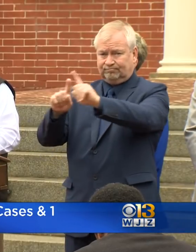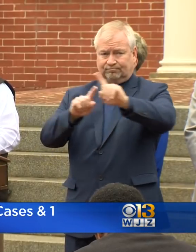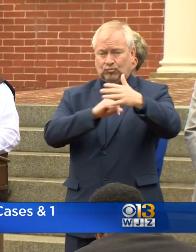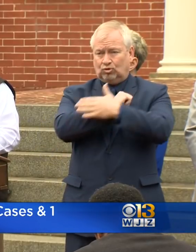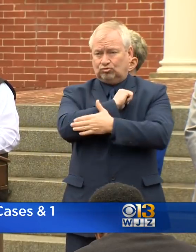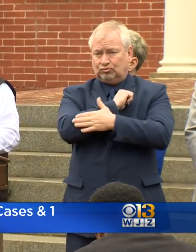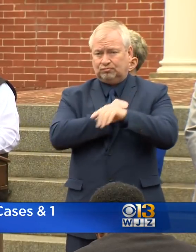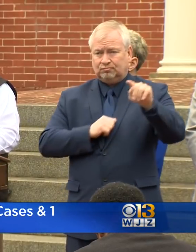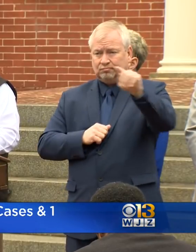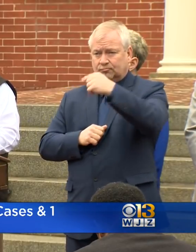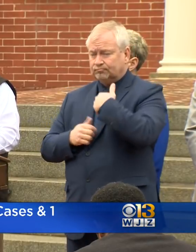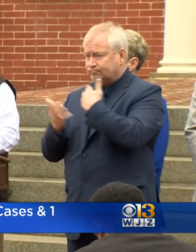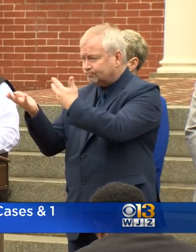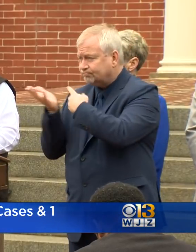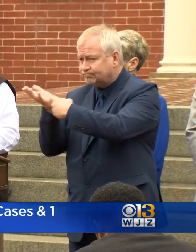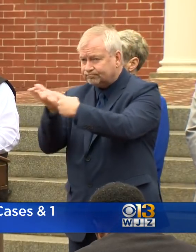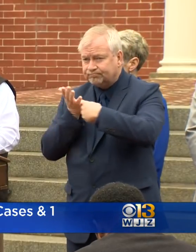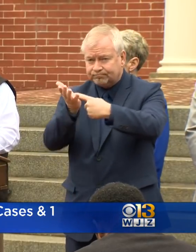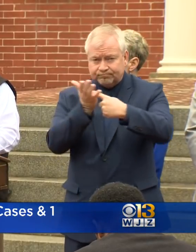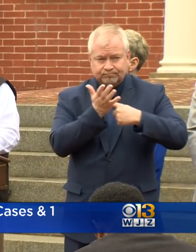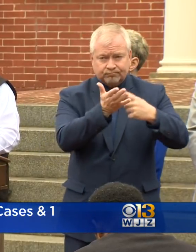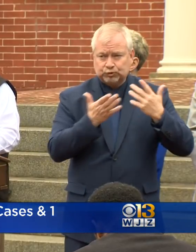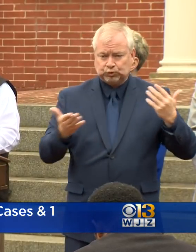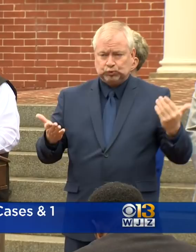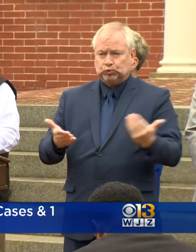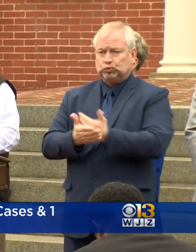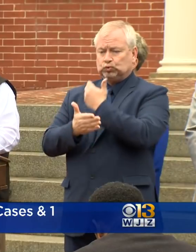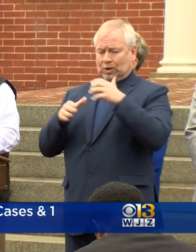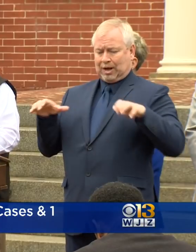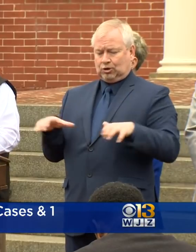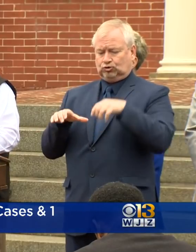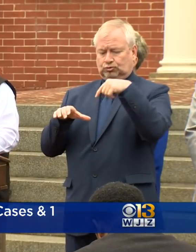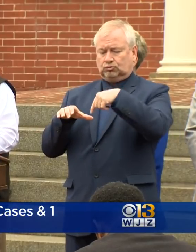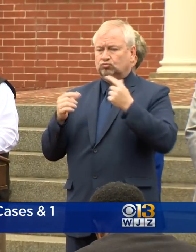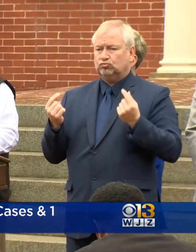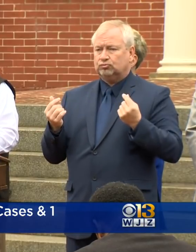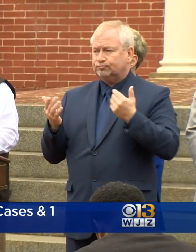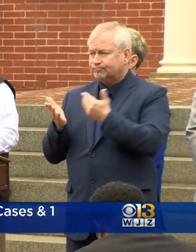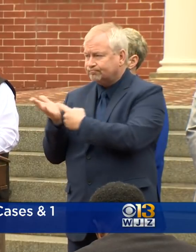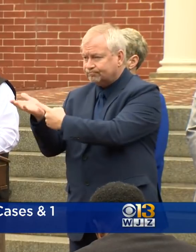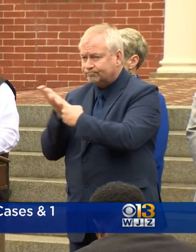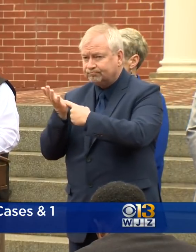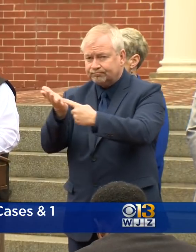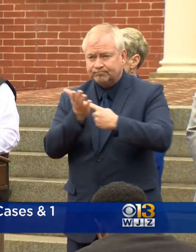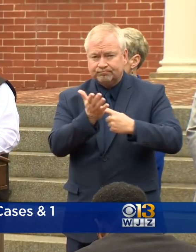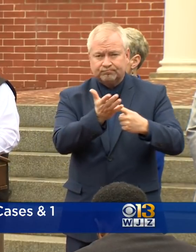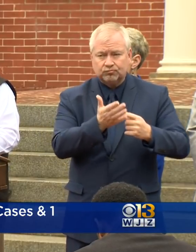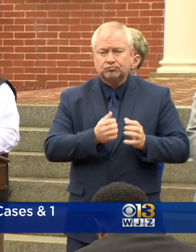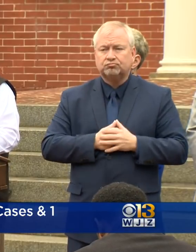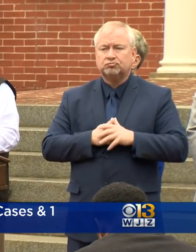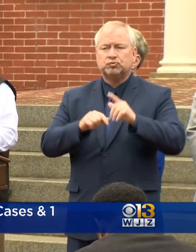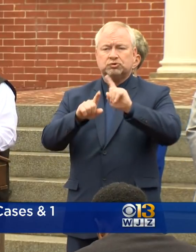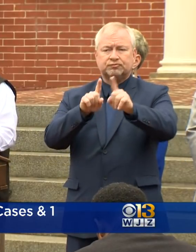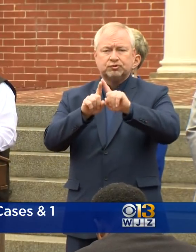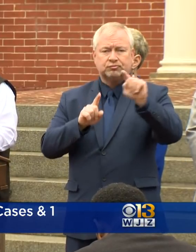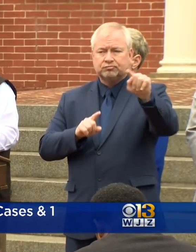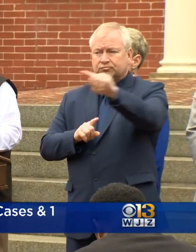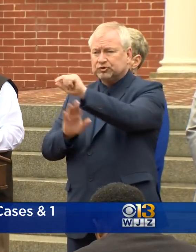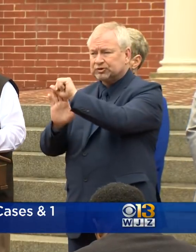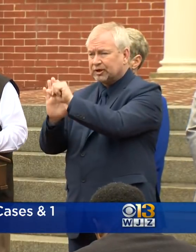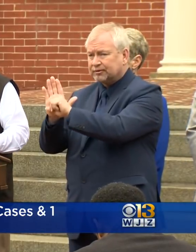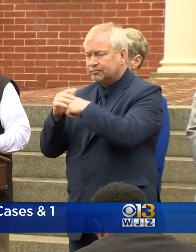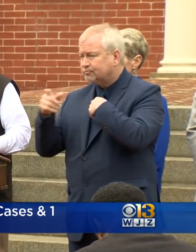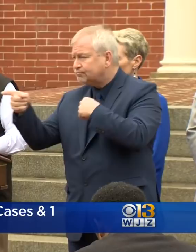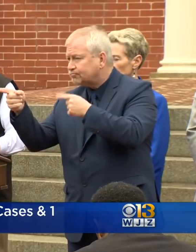to discuss the unprecedented actions being taken in various states and our efforts to